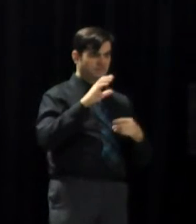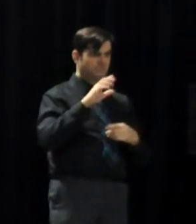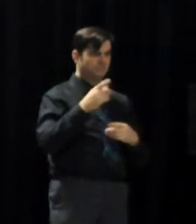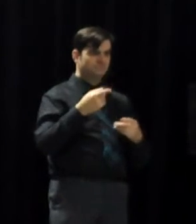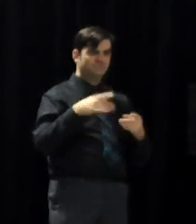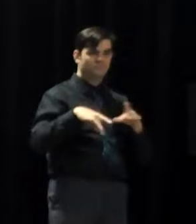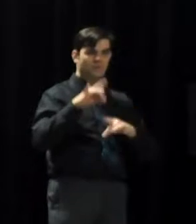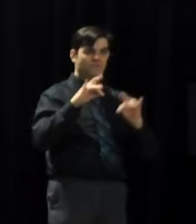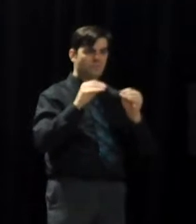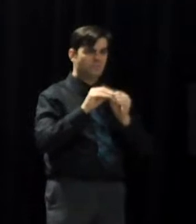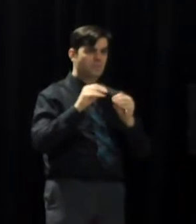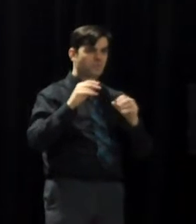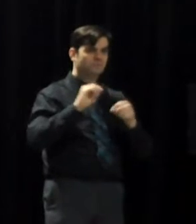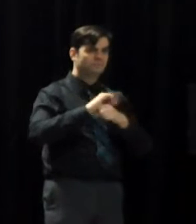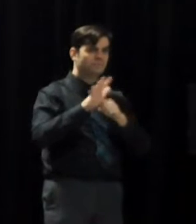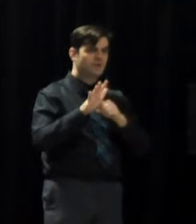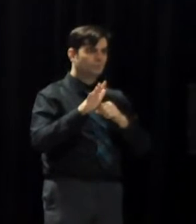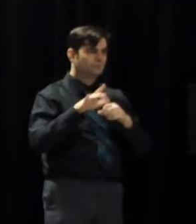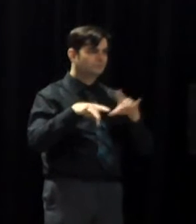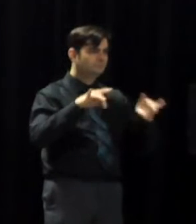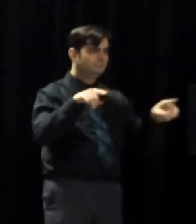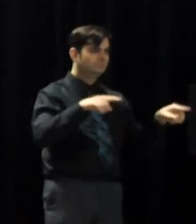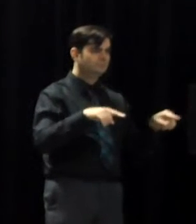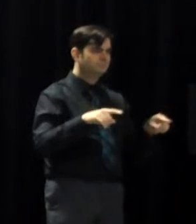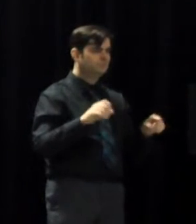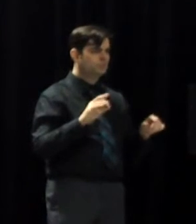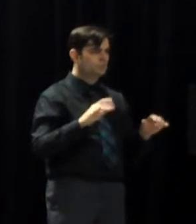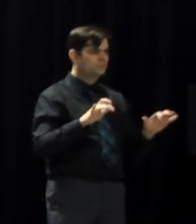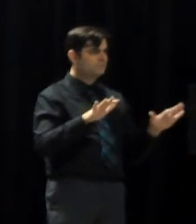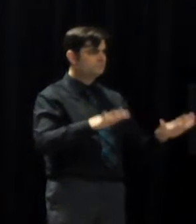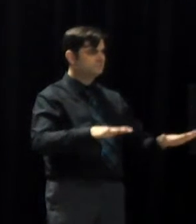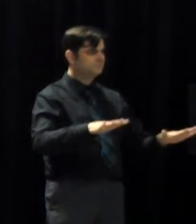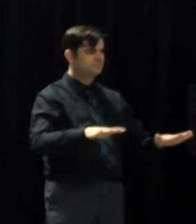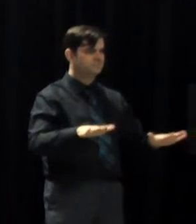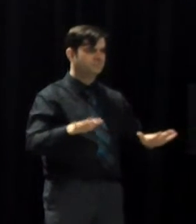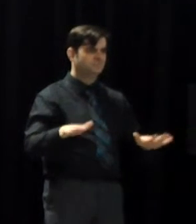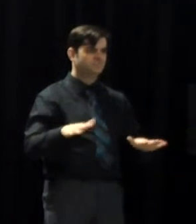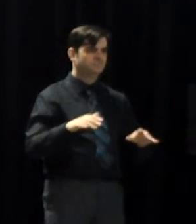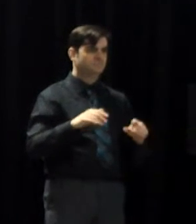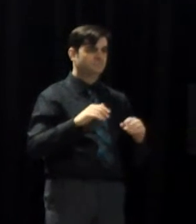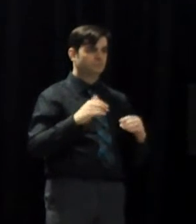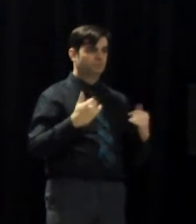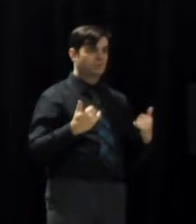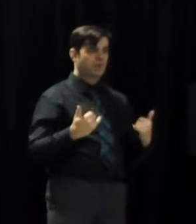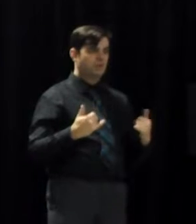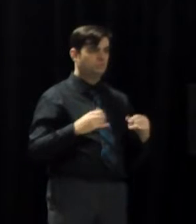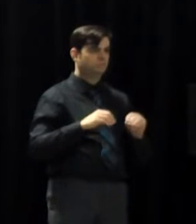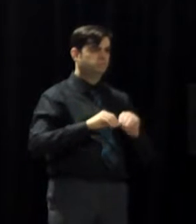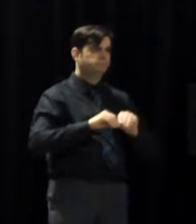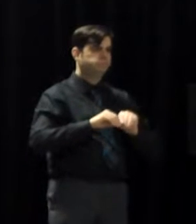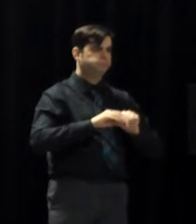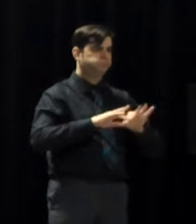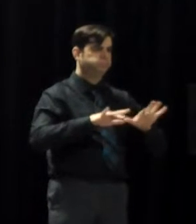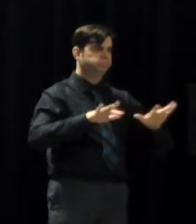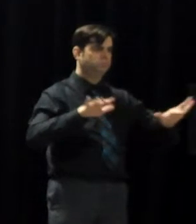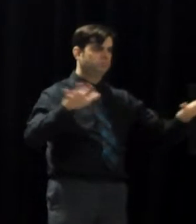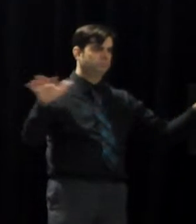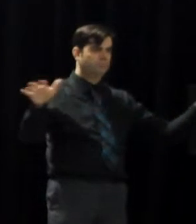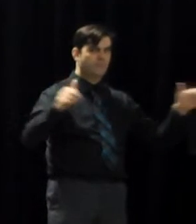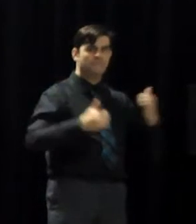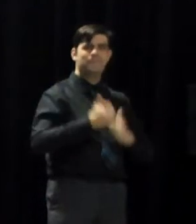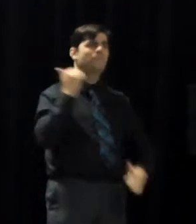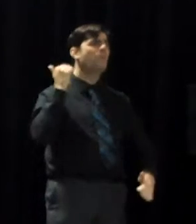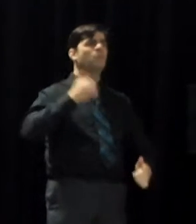off the valve. Right now, the valve is flowing in people's homes. How do you do that? If somebody can figure it